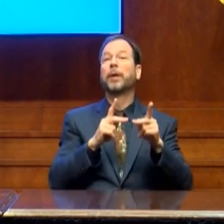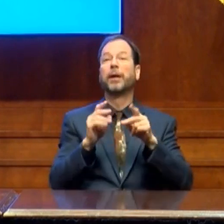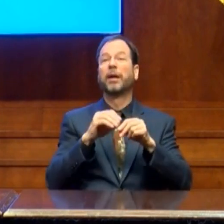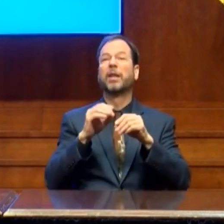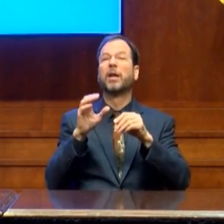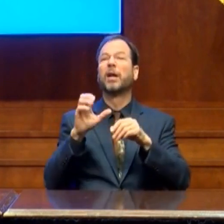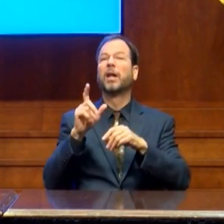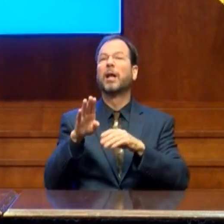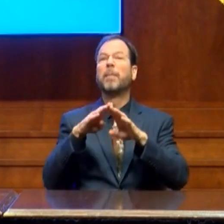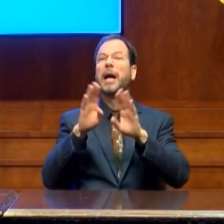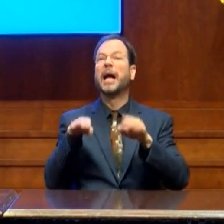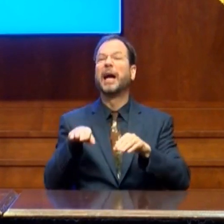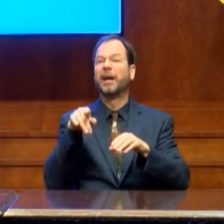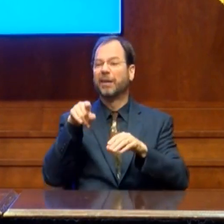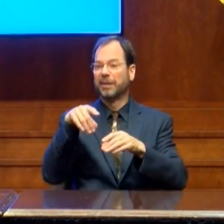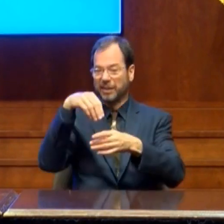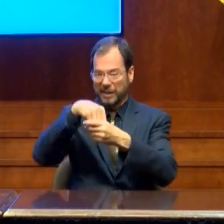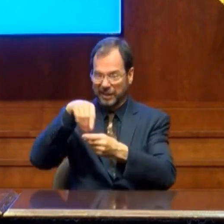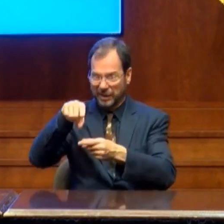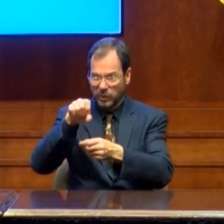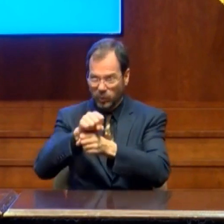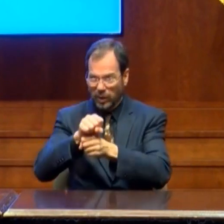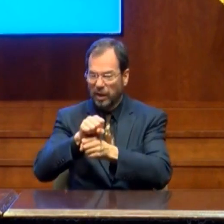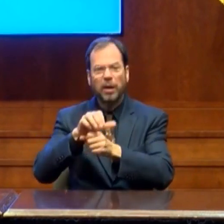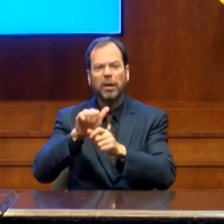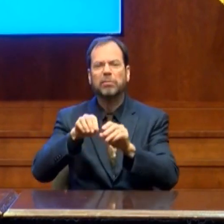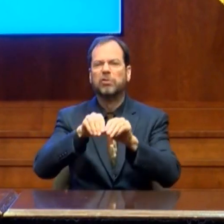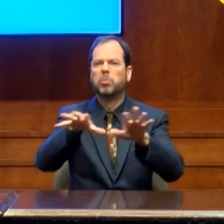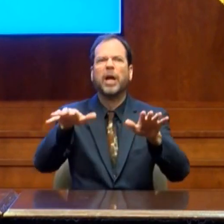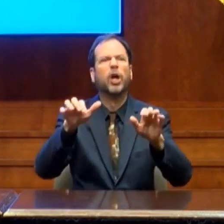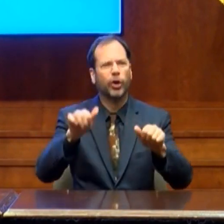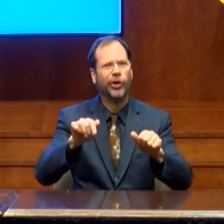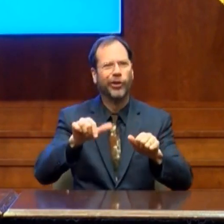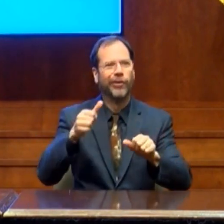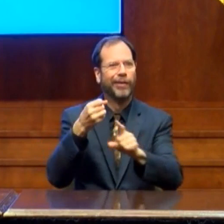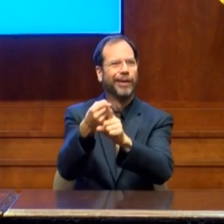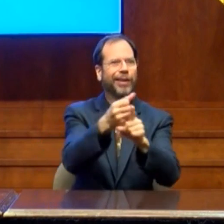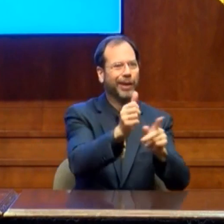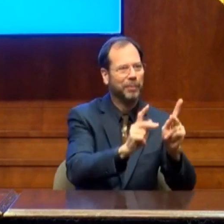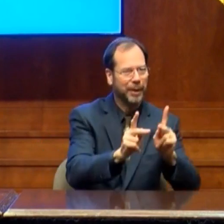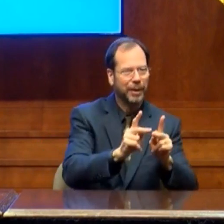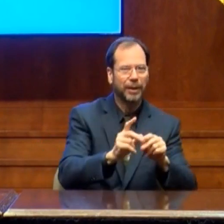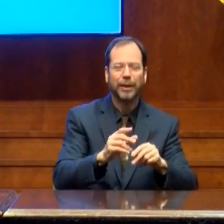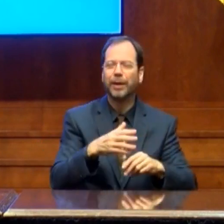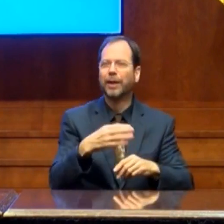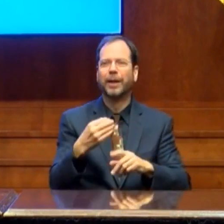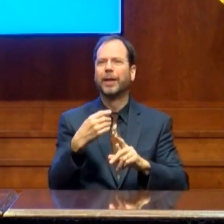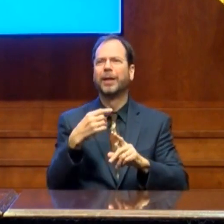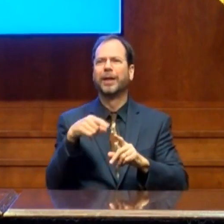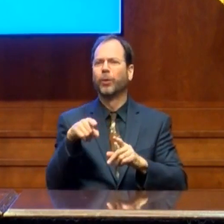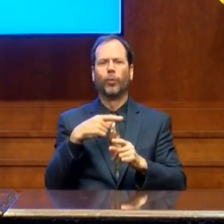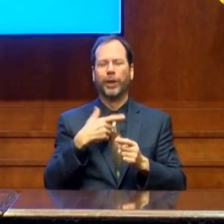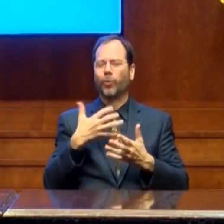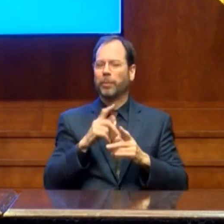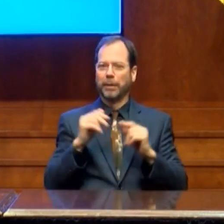people within the clubhouse, say, who could be transmitting the coronavirus, but also it wouldn't provide a gathering place